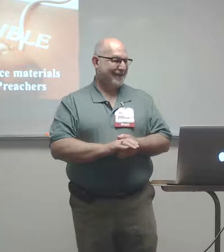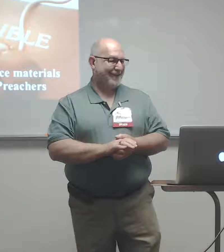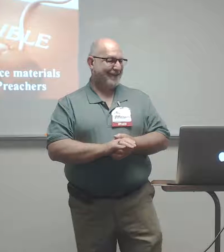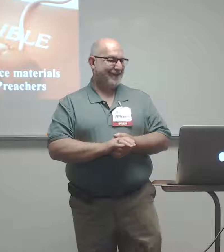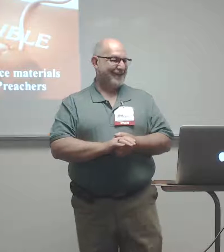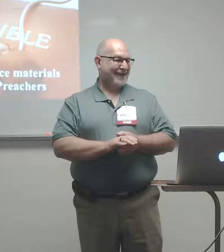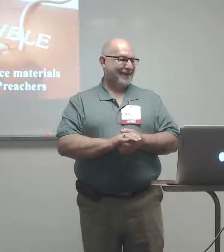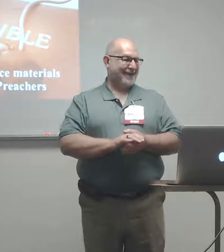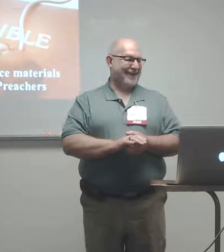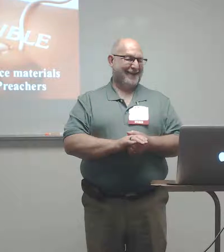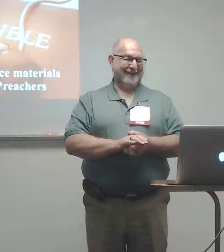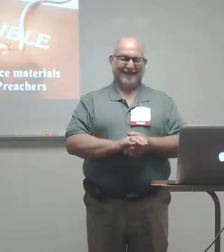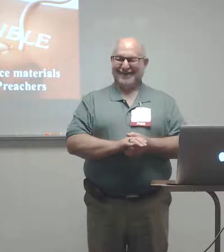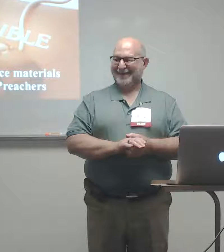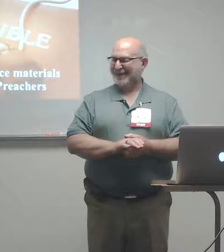we're back.